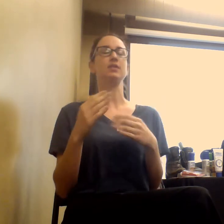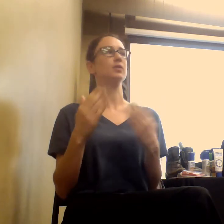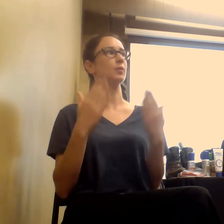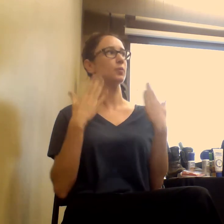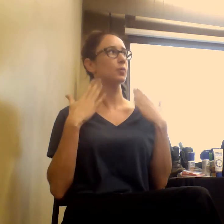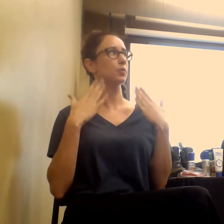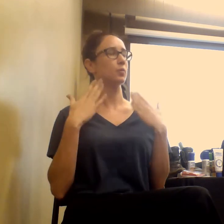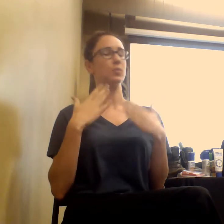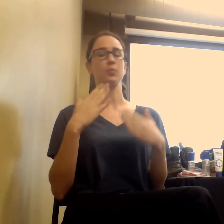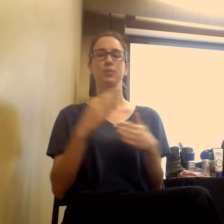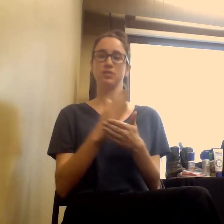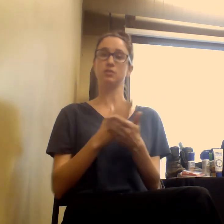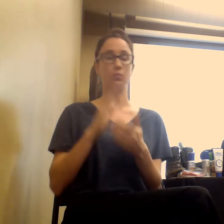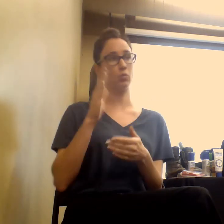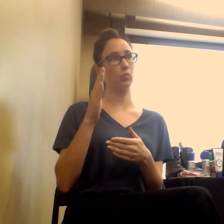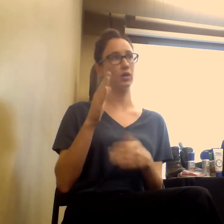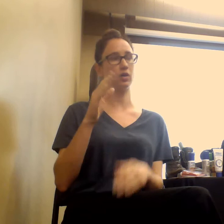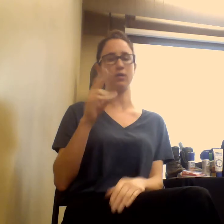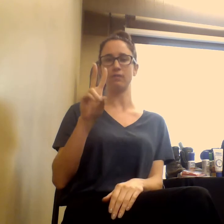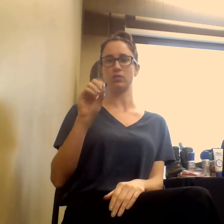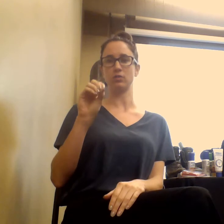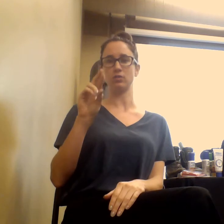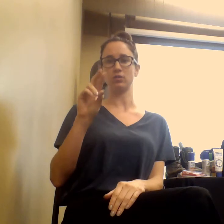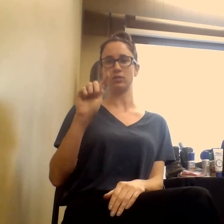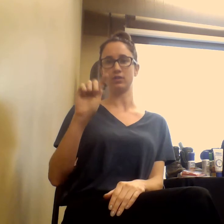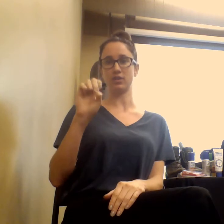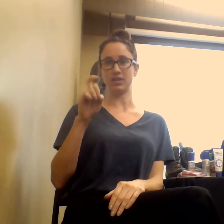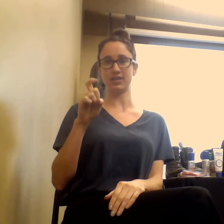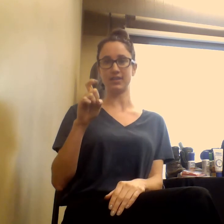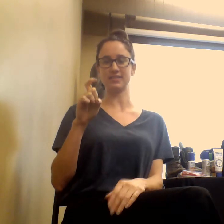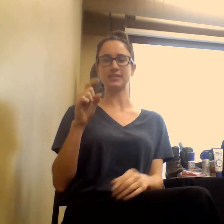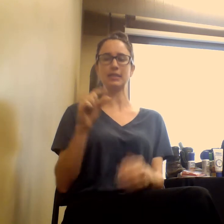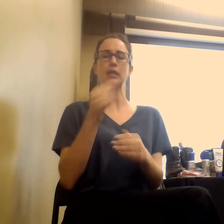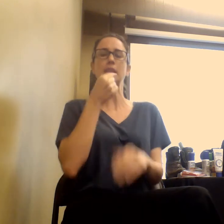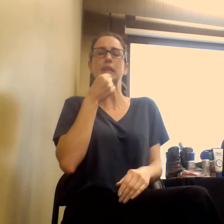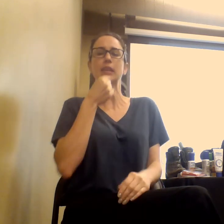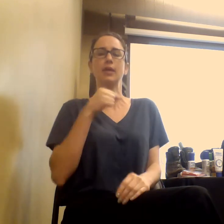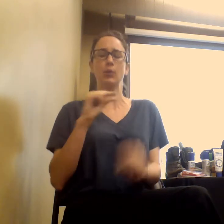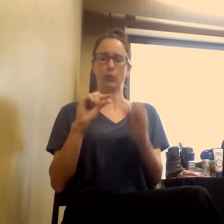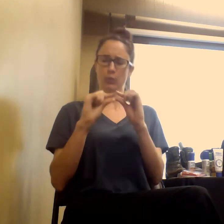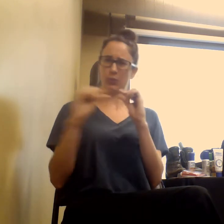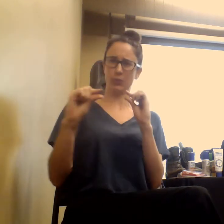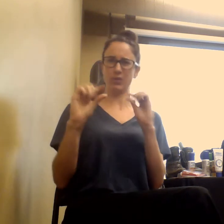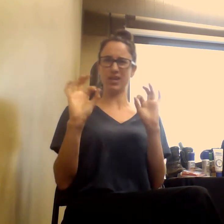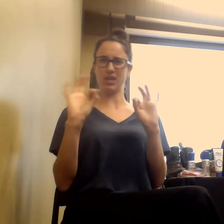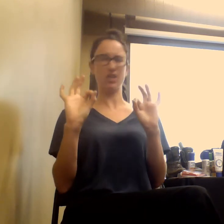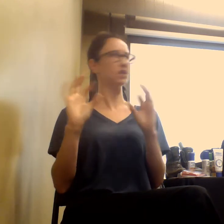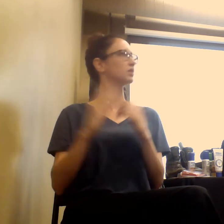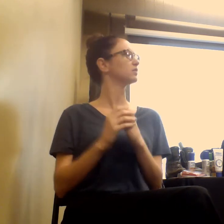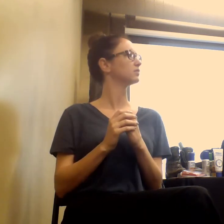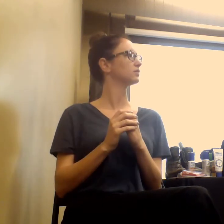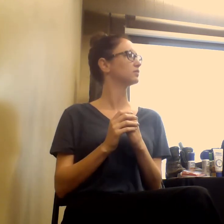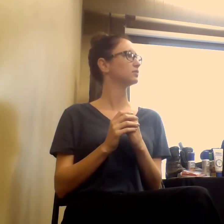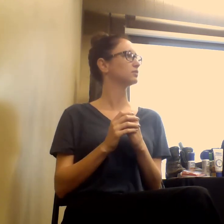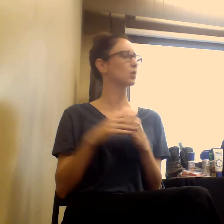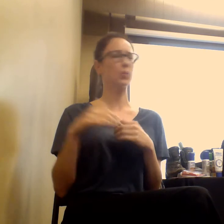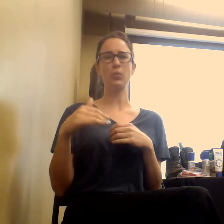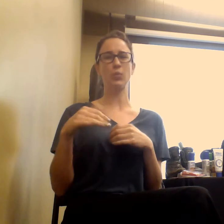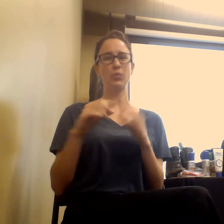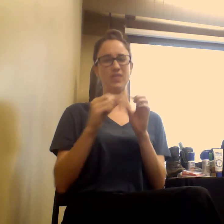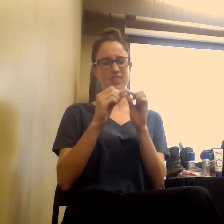don't know, Gore-Tex is paper thin. It's like Tyvek, if you've ever touched Tyvek. It is really, really thin. And